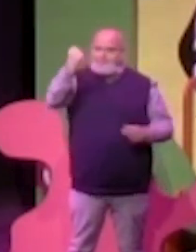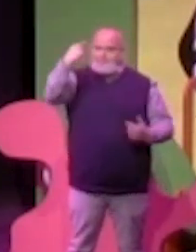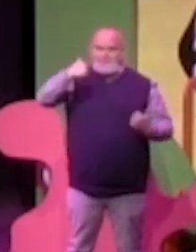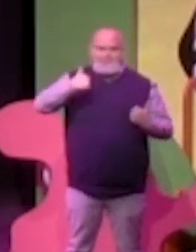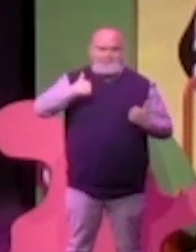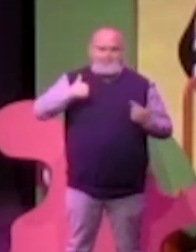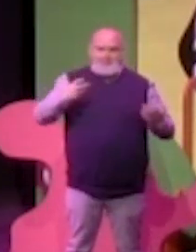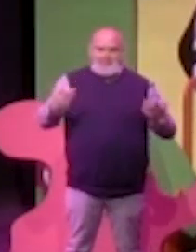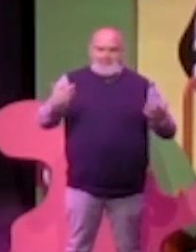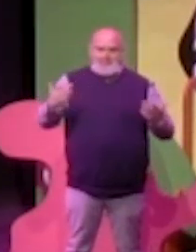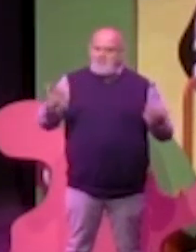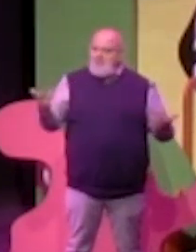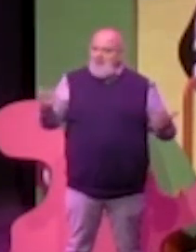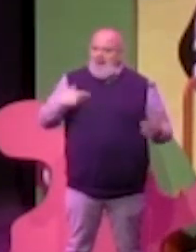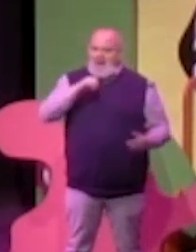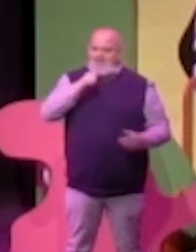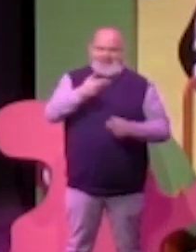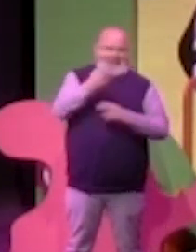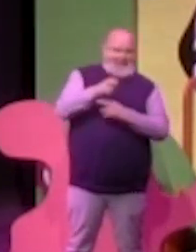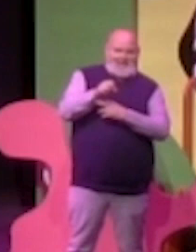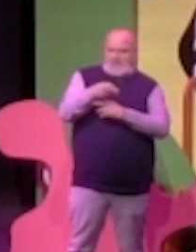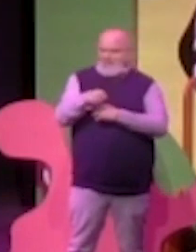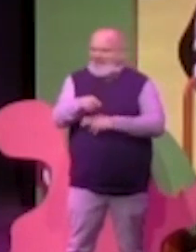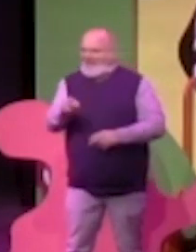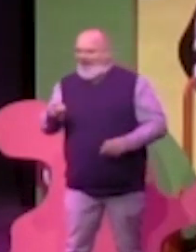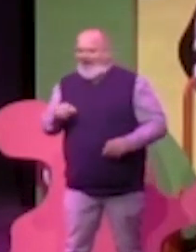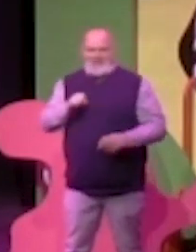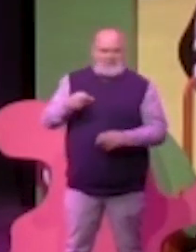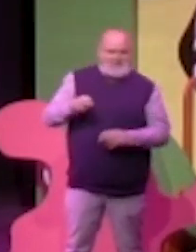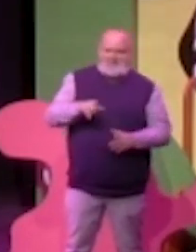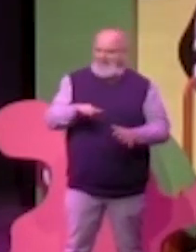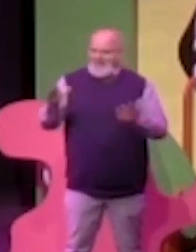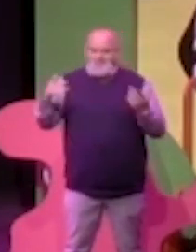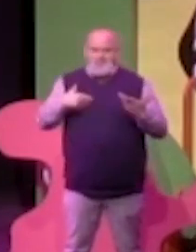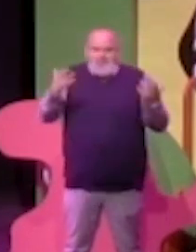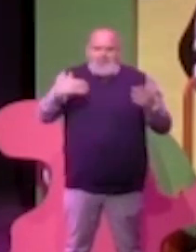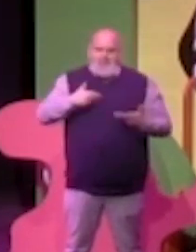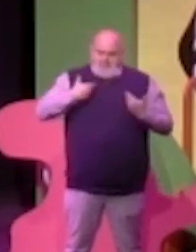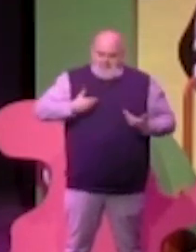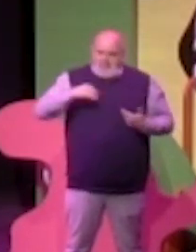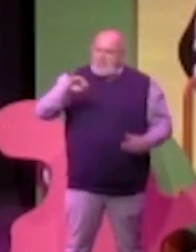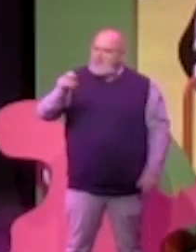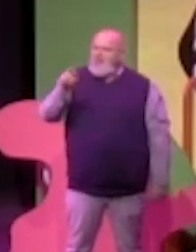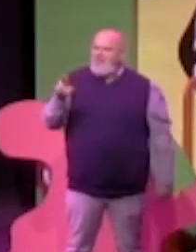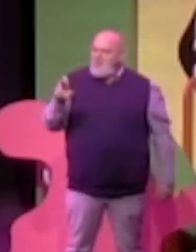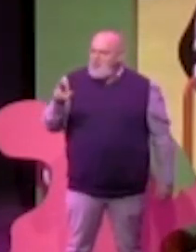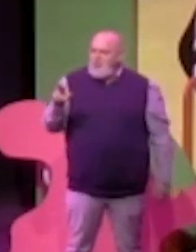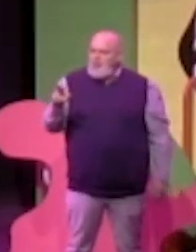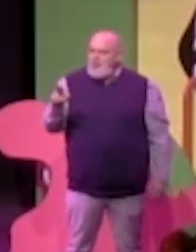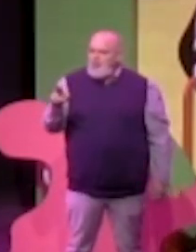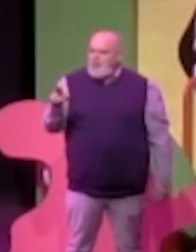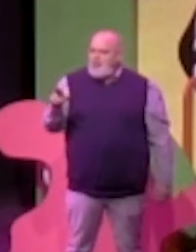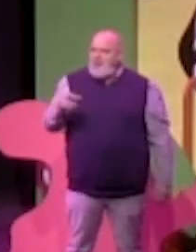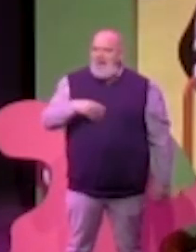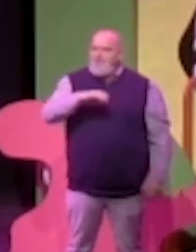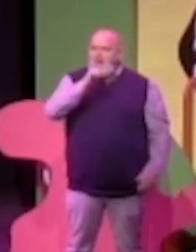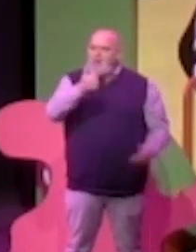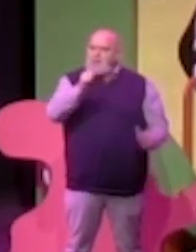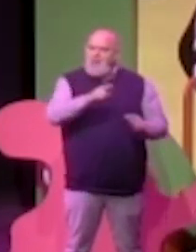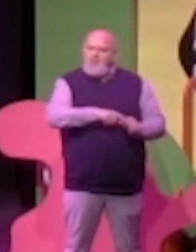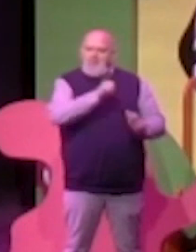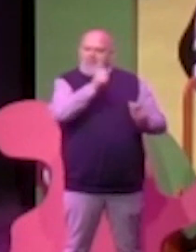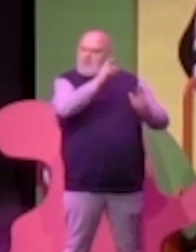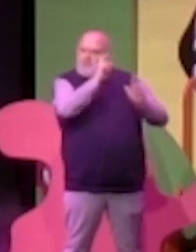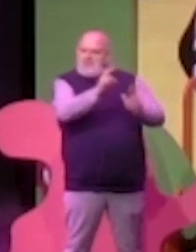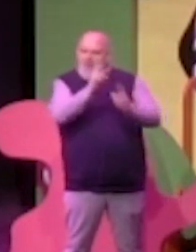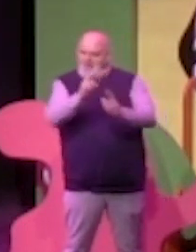Jennifer, you know? I'm not he, she, they, you know, none of that. I'm just Jennifer. And I'm not trying to be disrespectful to those of